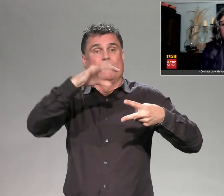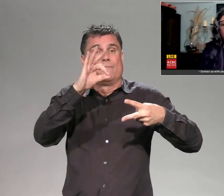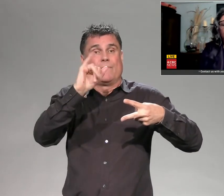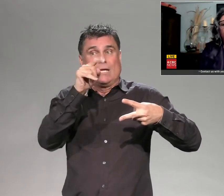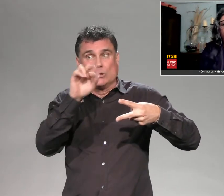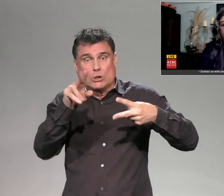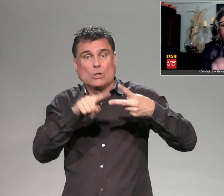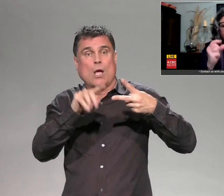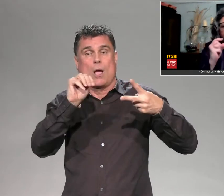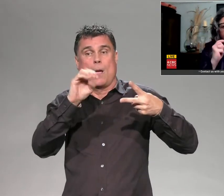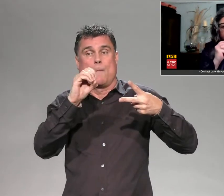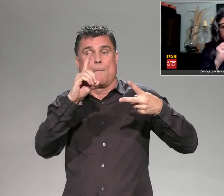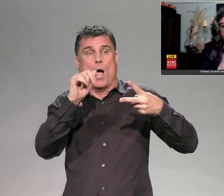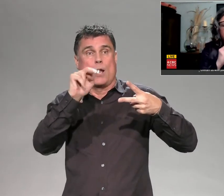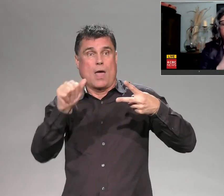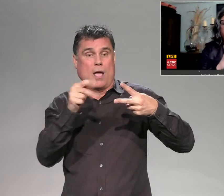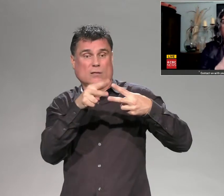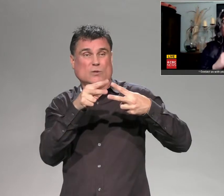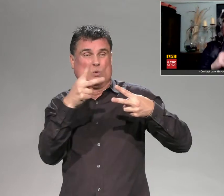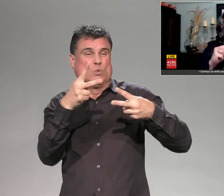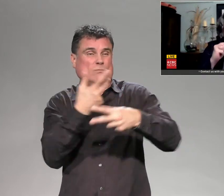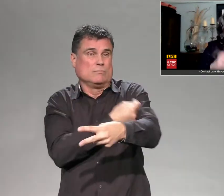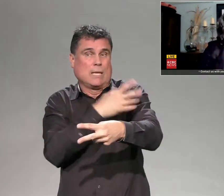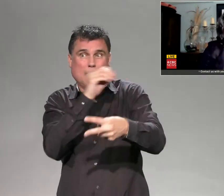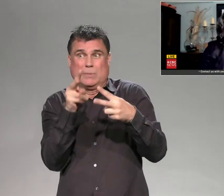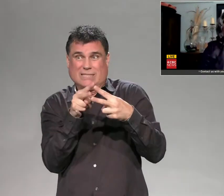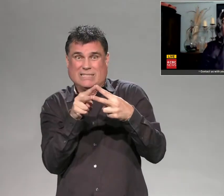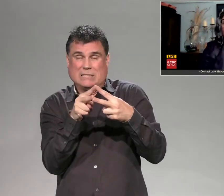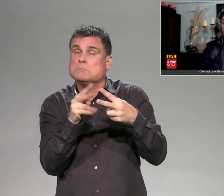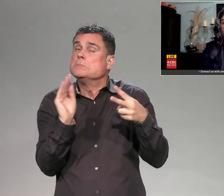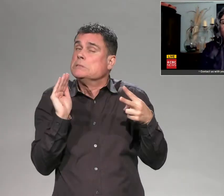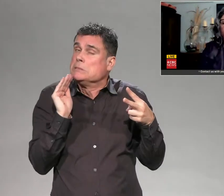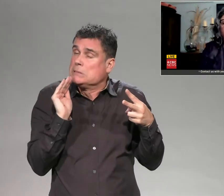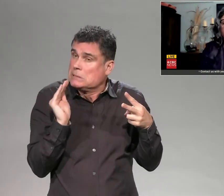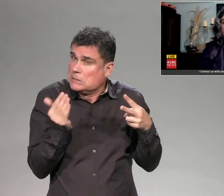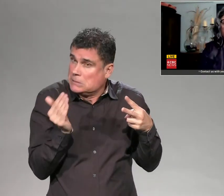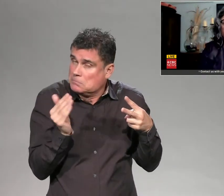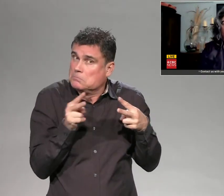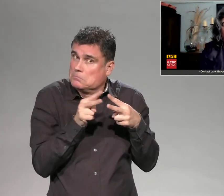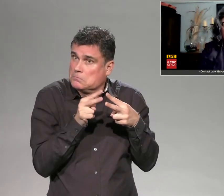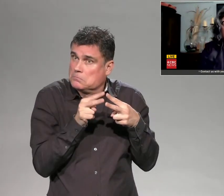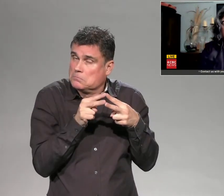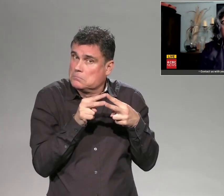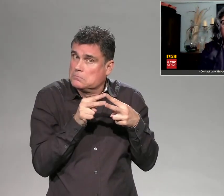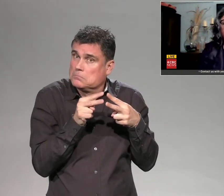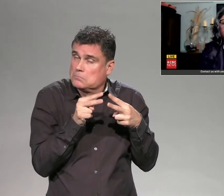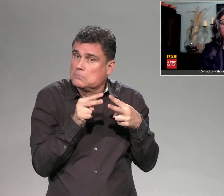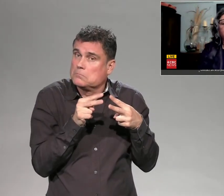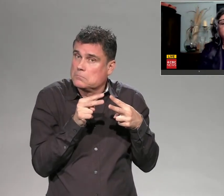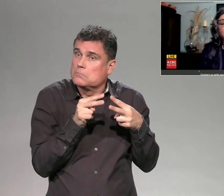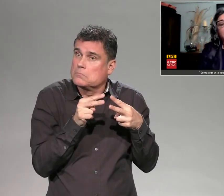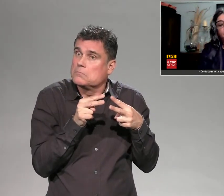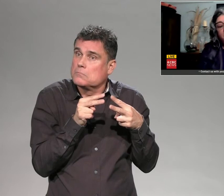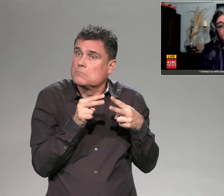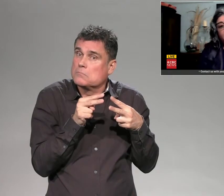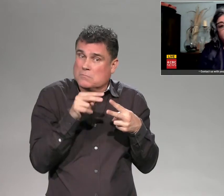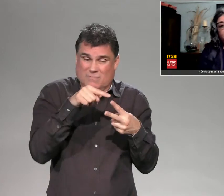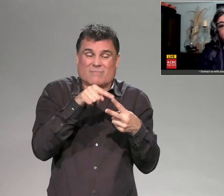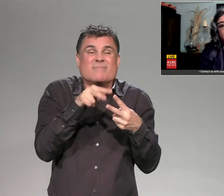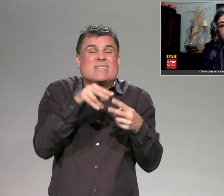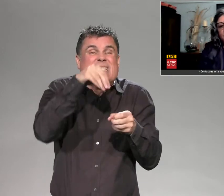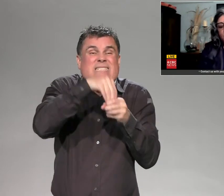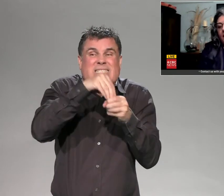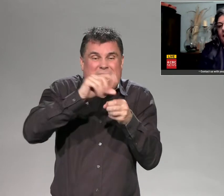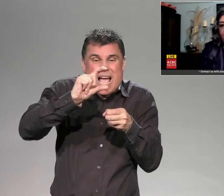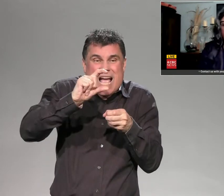protein, that the messenger RNA piece is the most active piece. There are